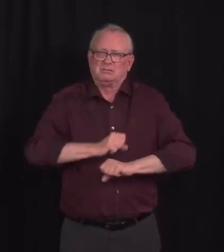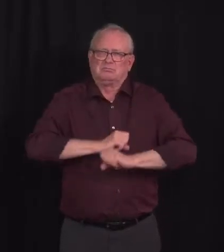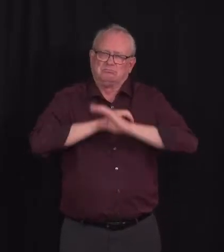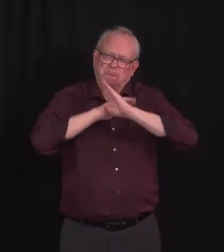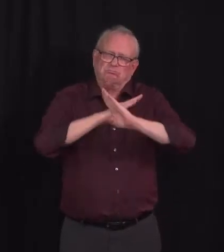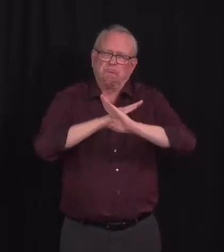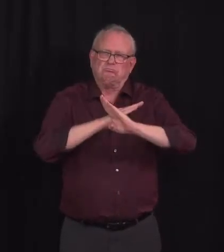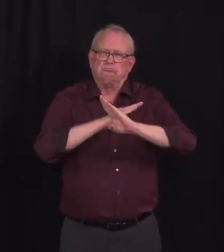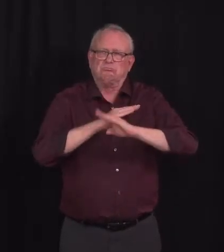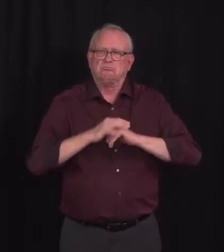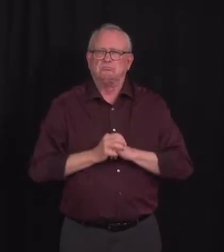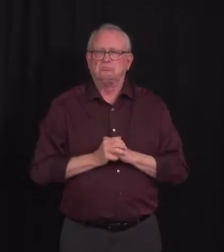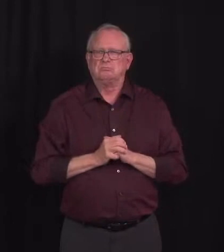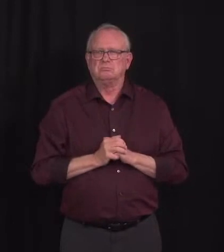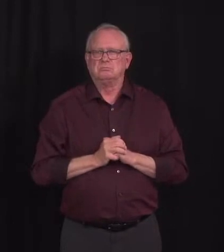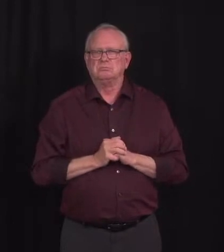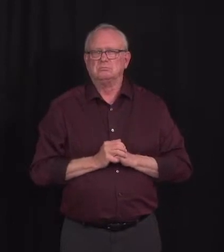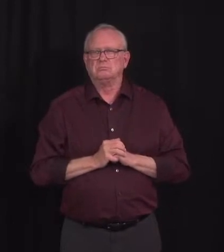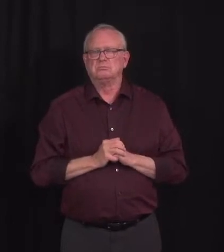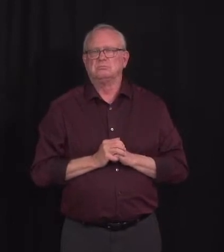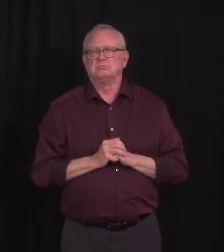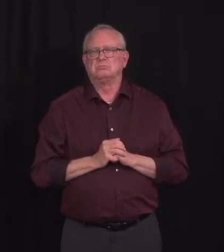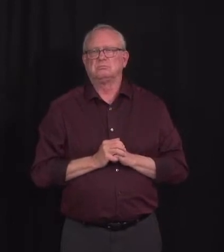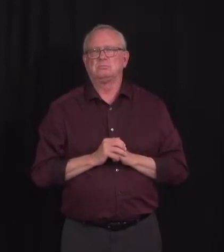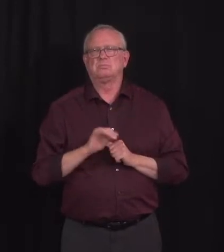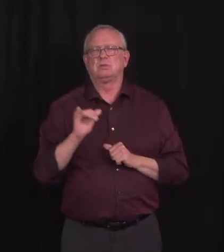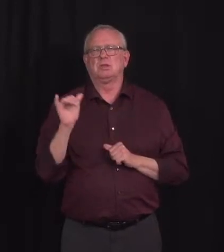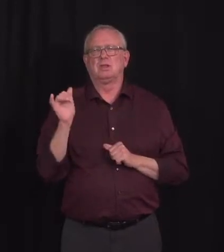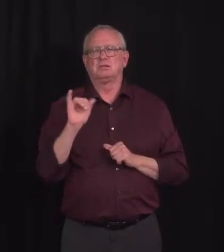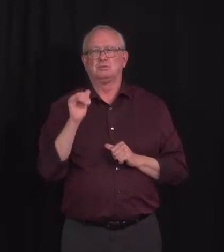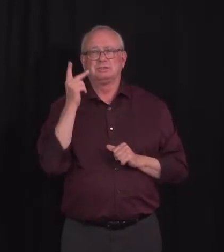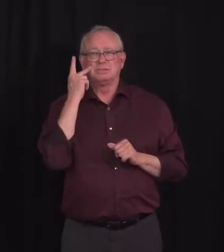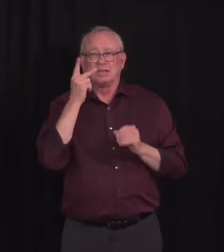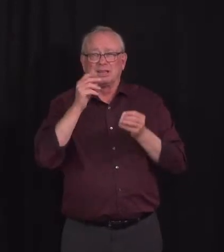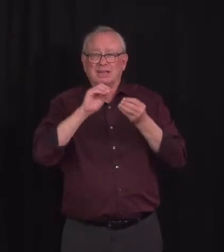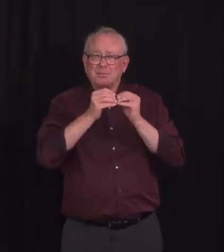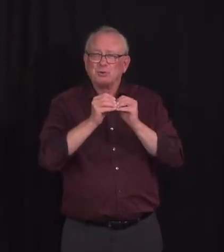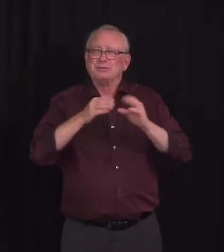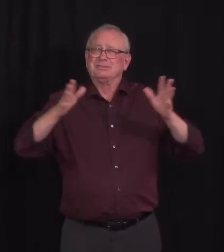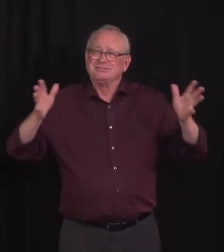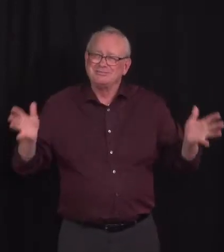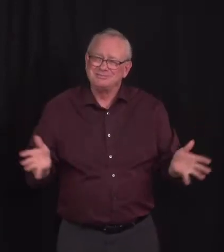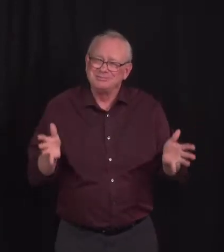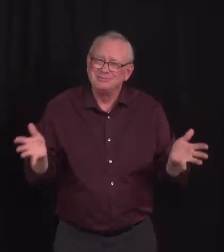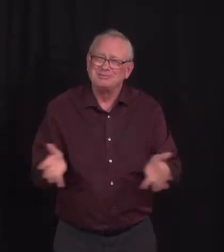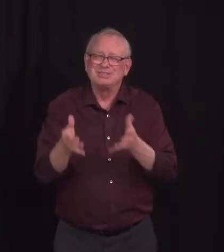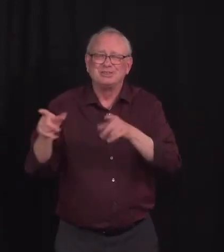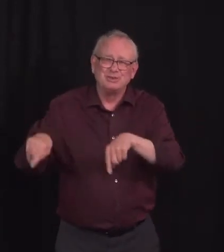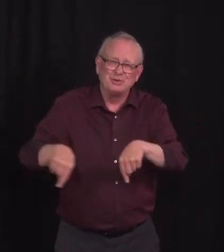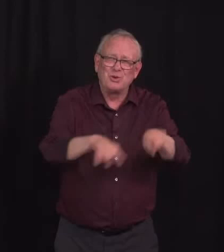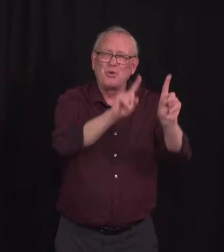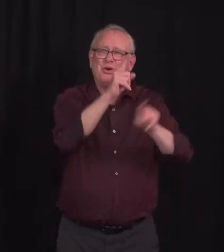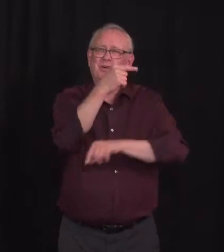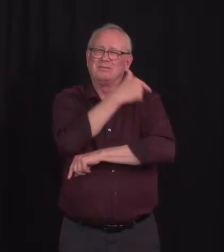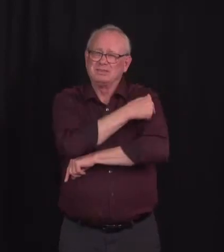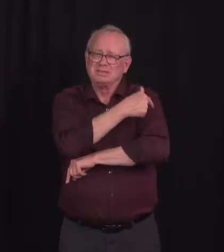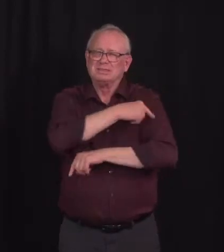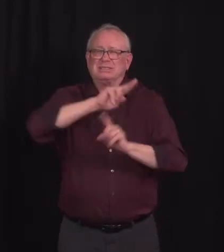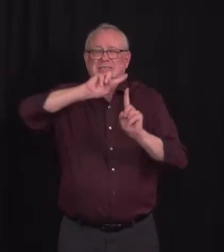hope it motivates more people to get protected with their first and second doses as soon as they